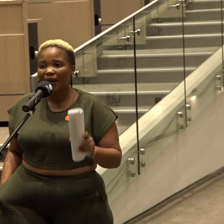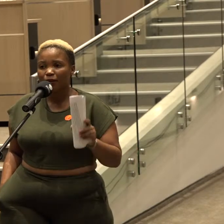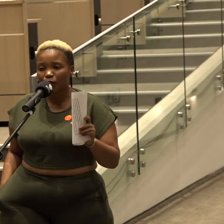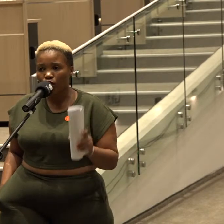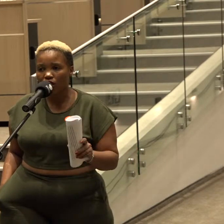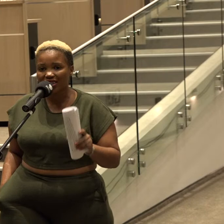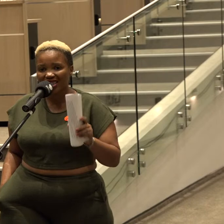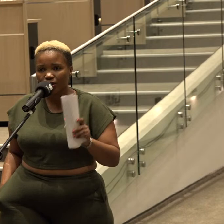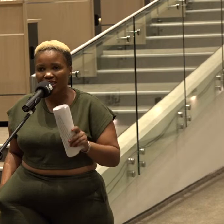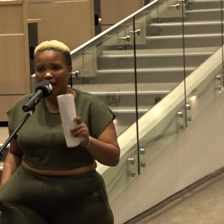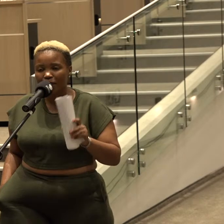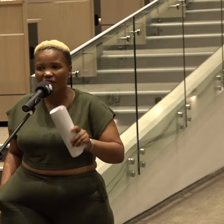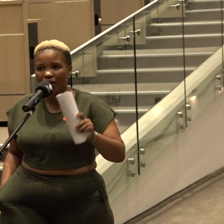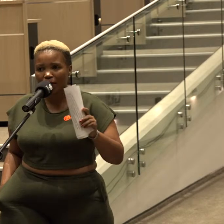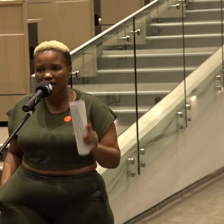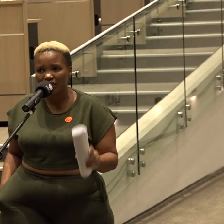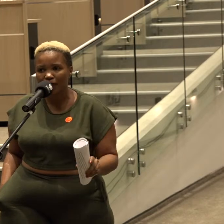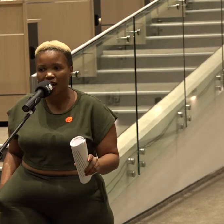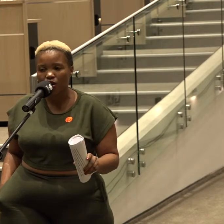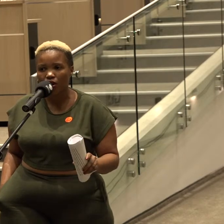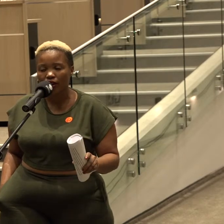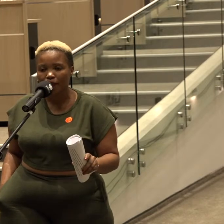but because